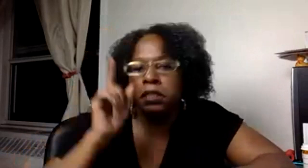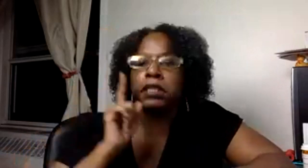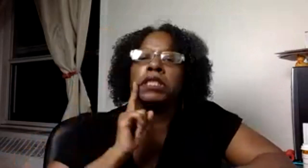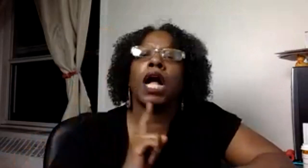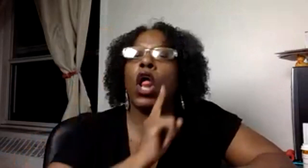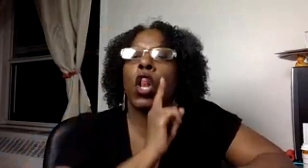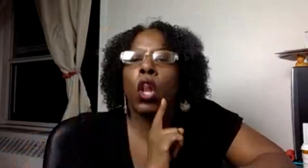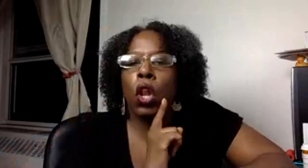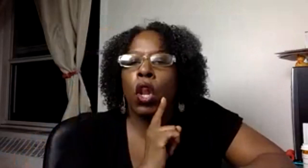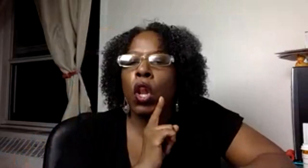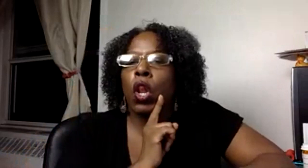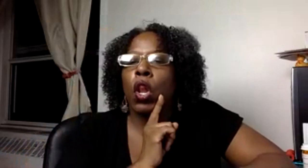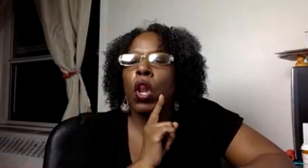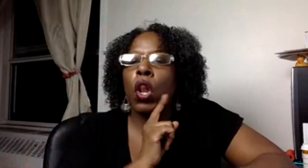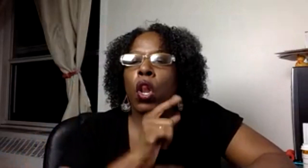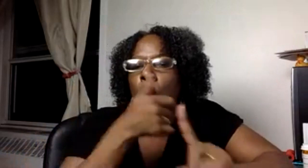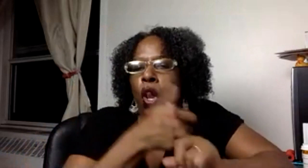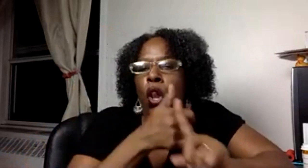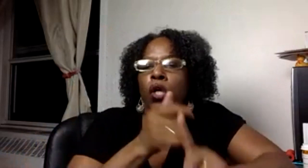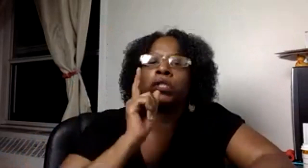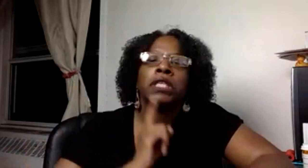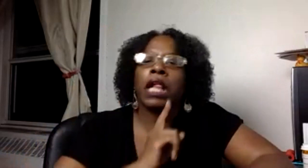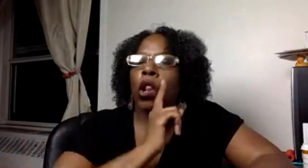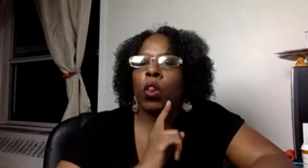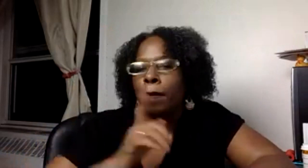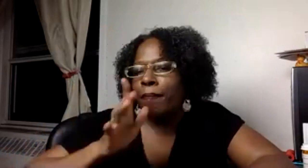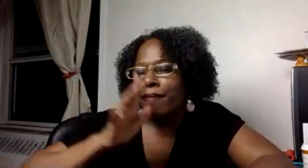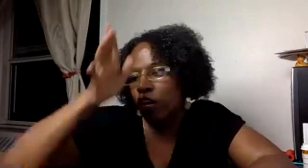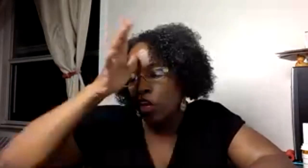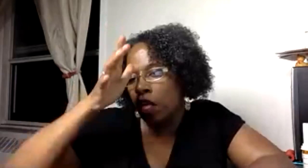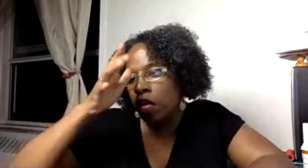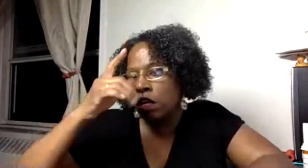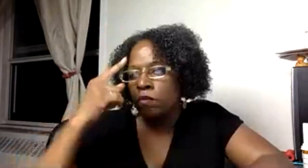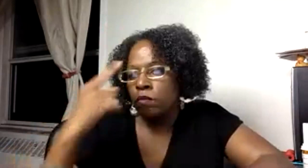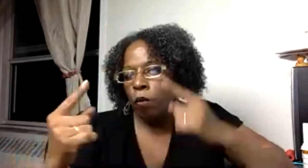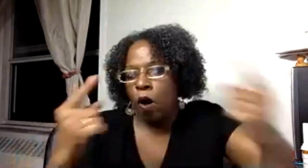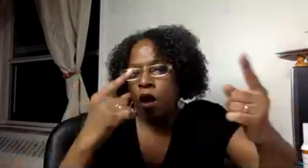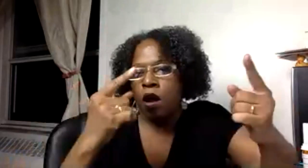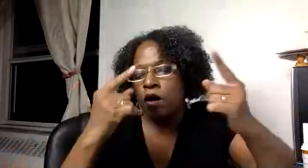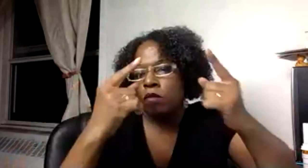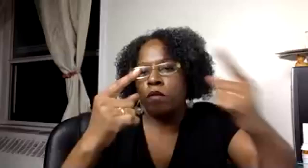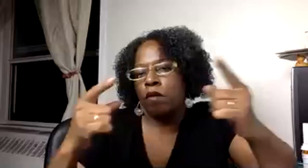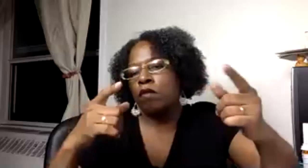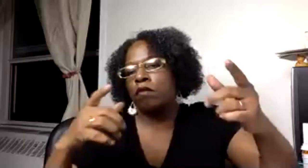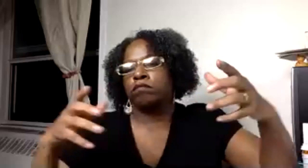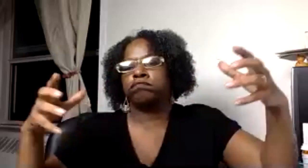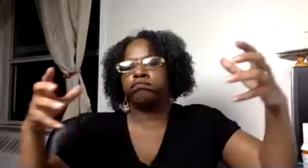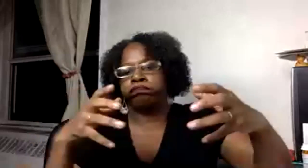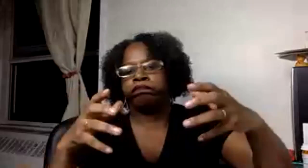You can have children, you can be a parent, but the point is above the age of 40 and single. That's the focus of